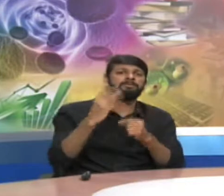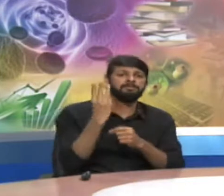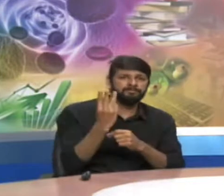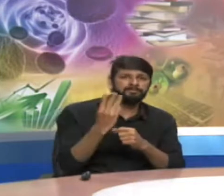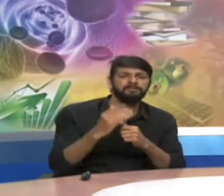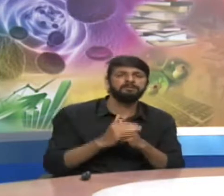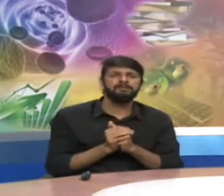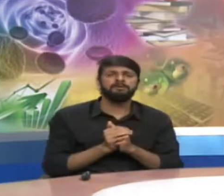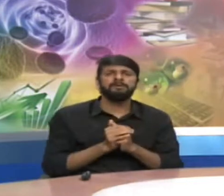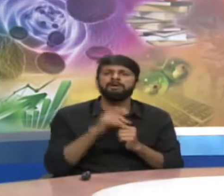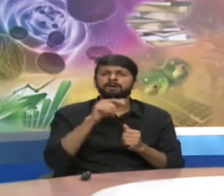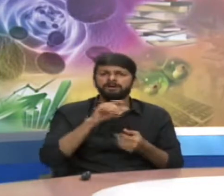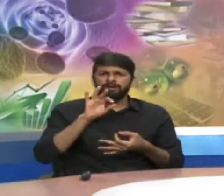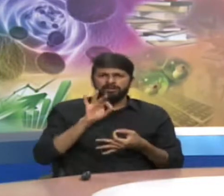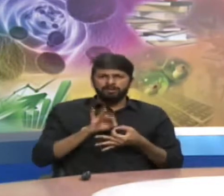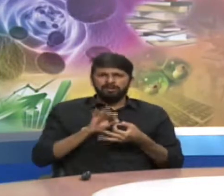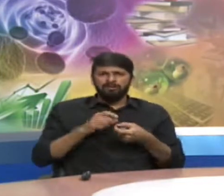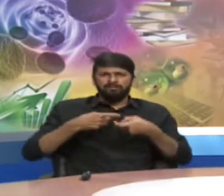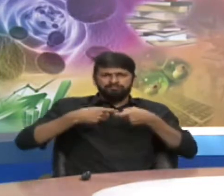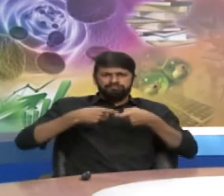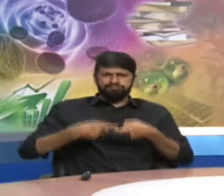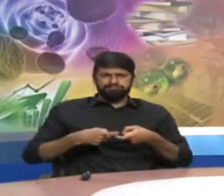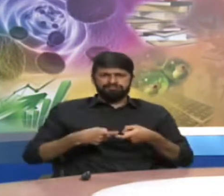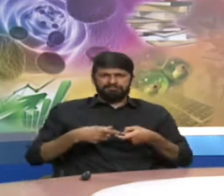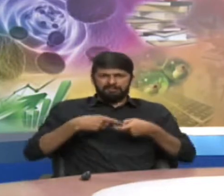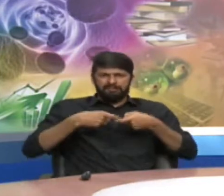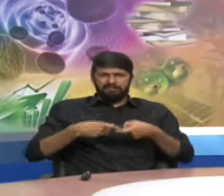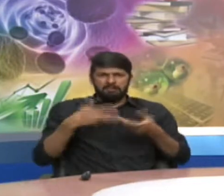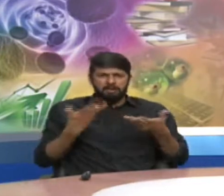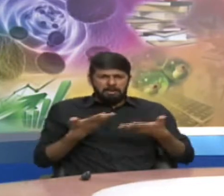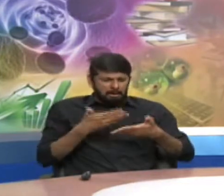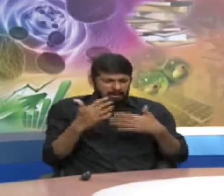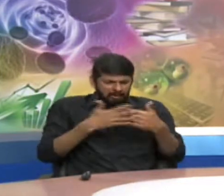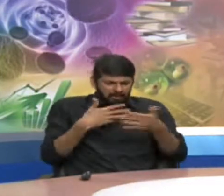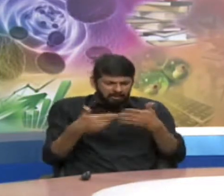Question number 3. In this painting, what